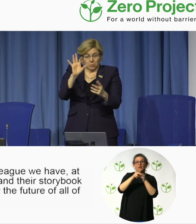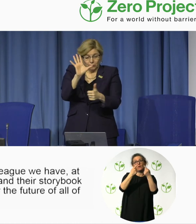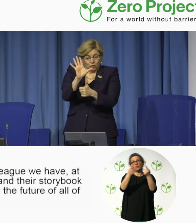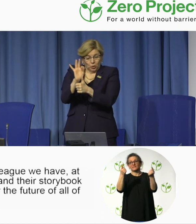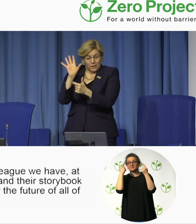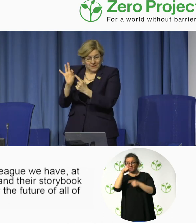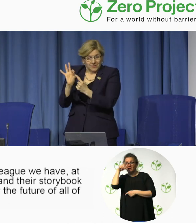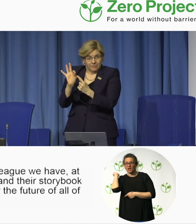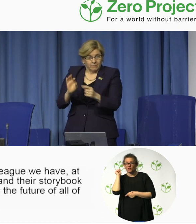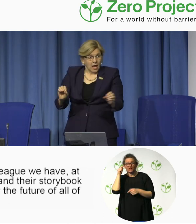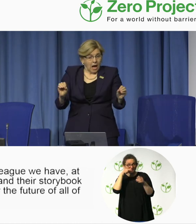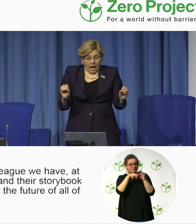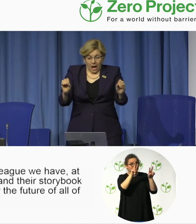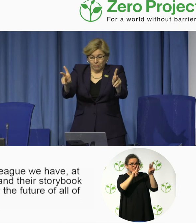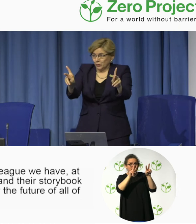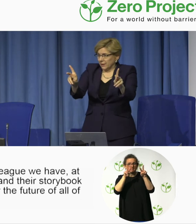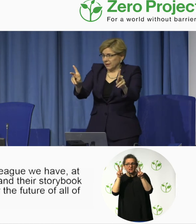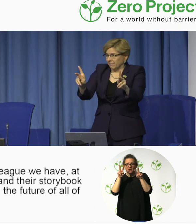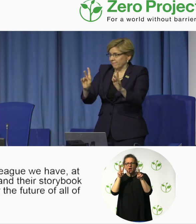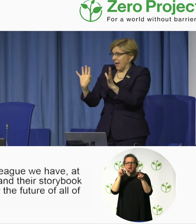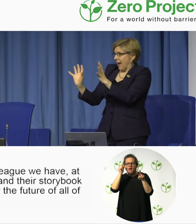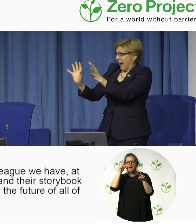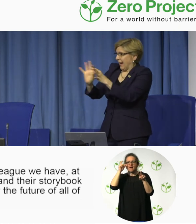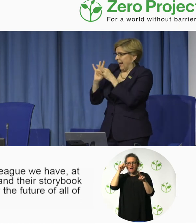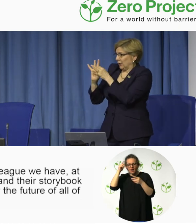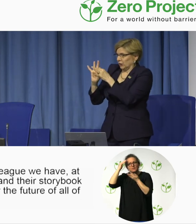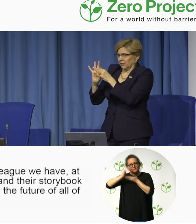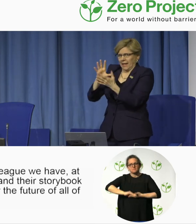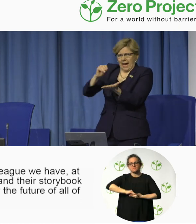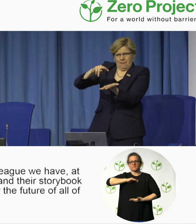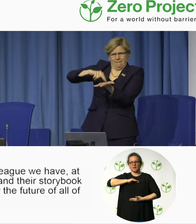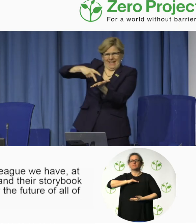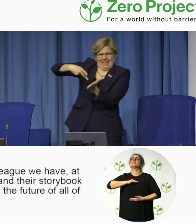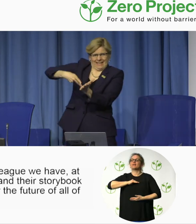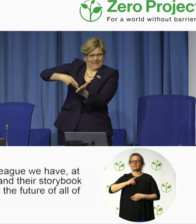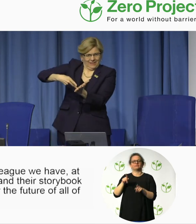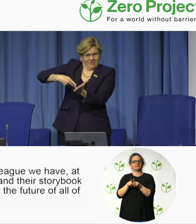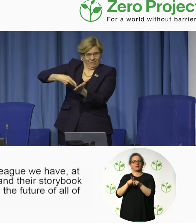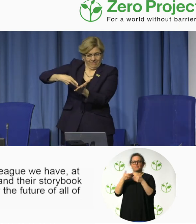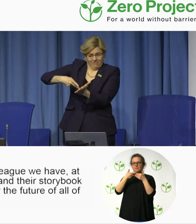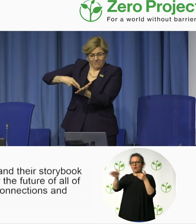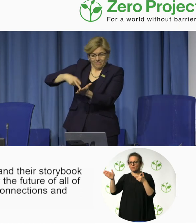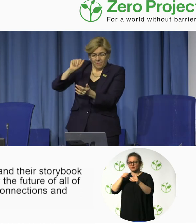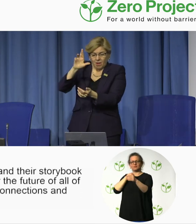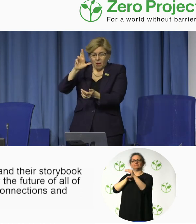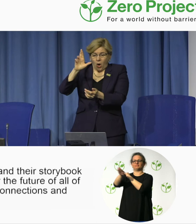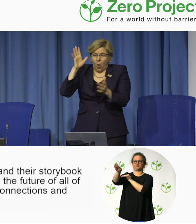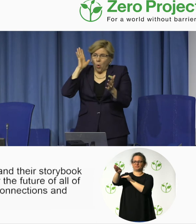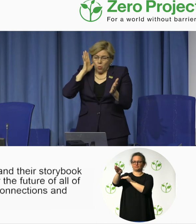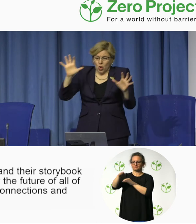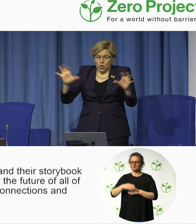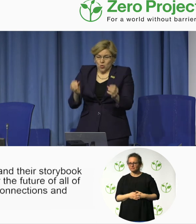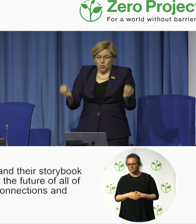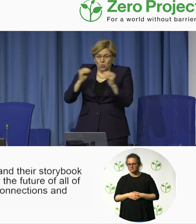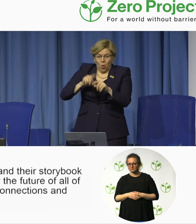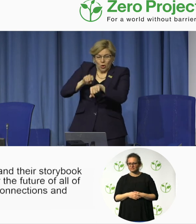Third, the concept of choice, opportunity, connections, and meaning